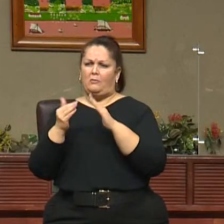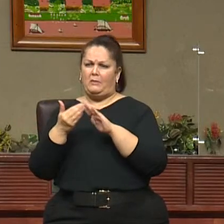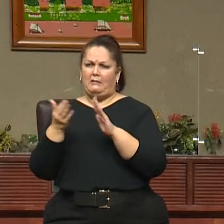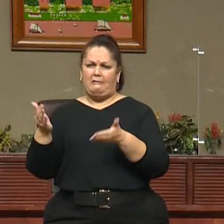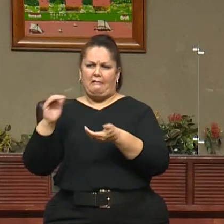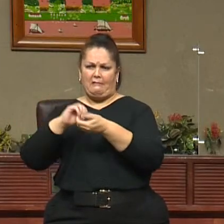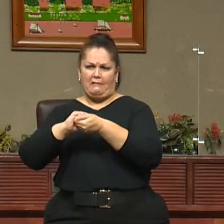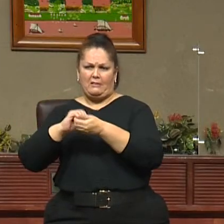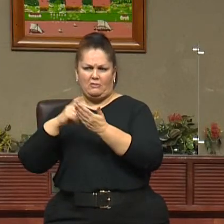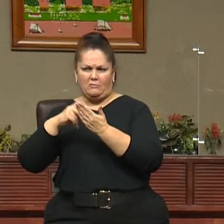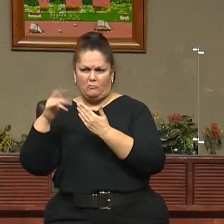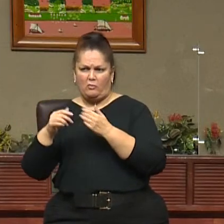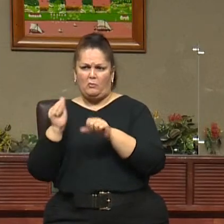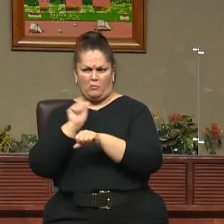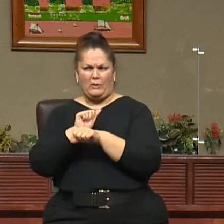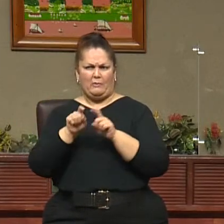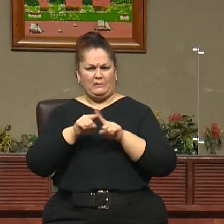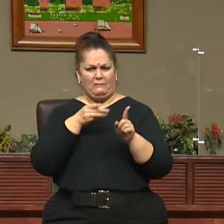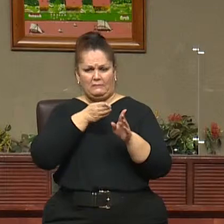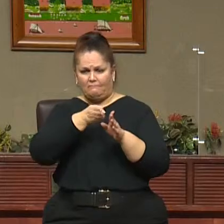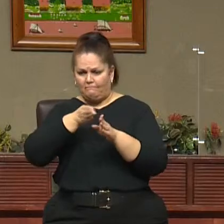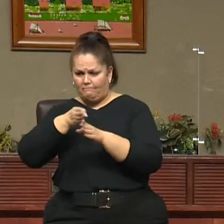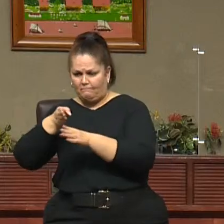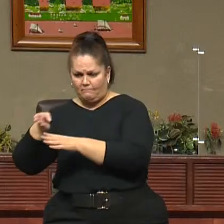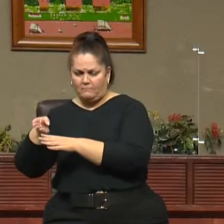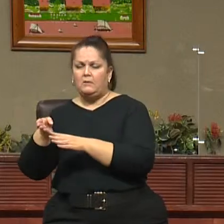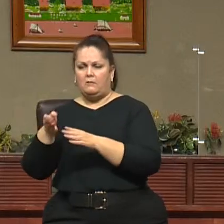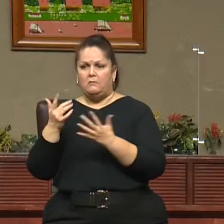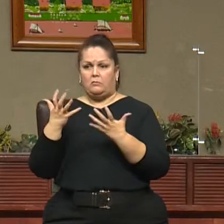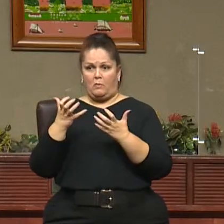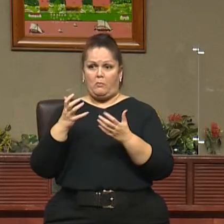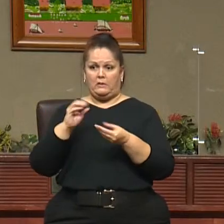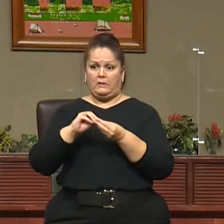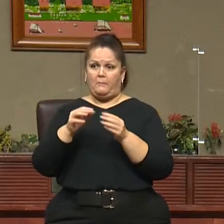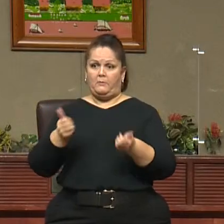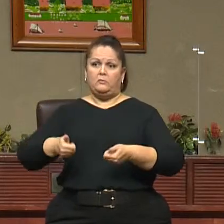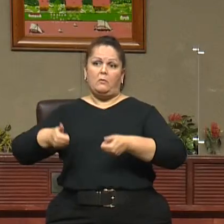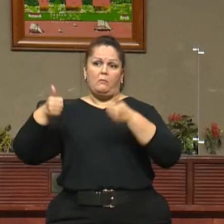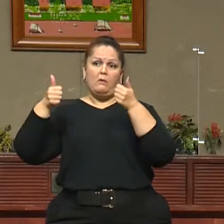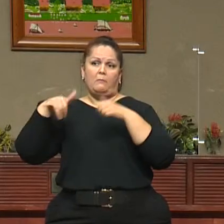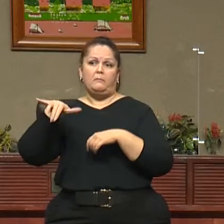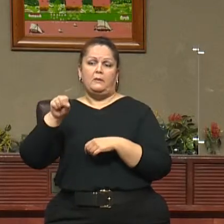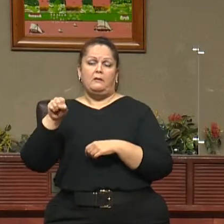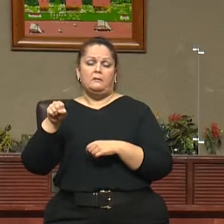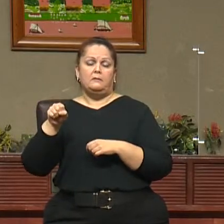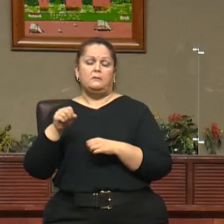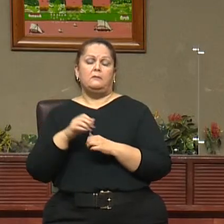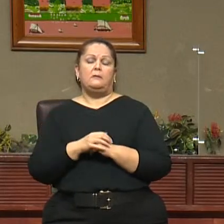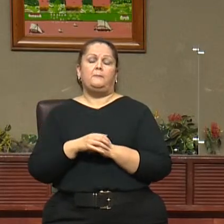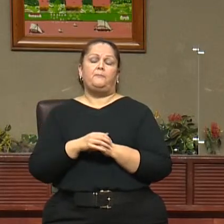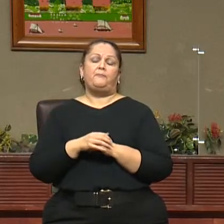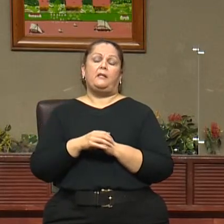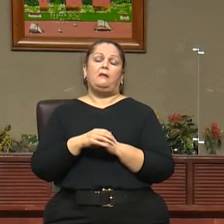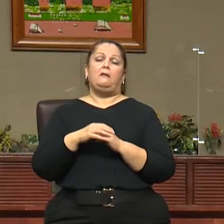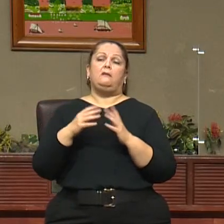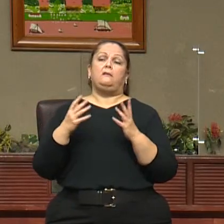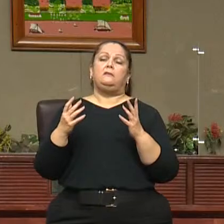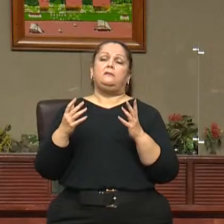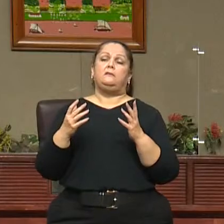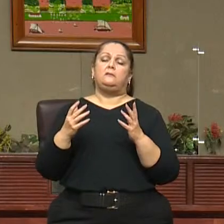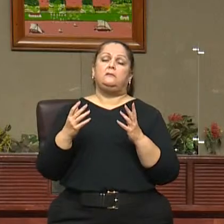engagement projects that we are working on, we will get that number up. In some cases, I believe